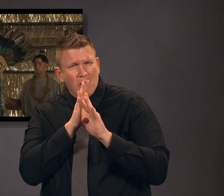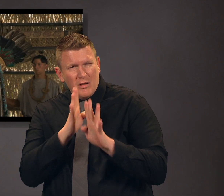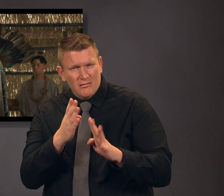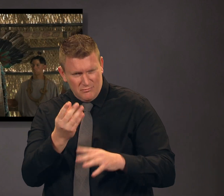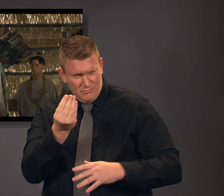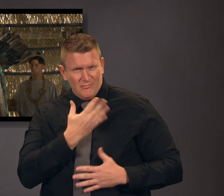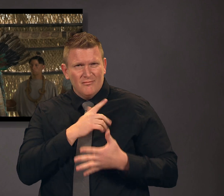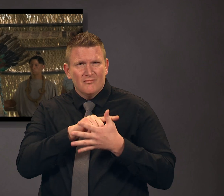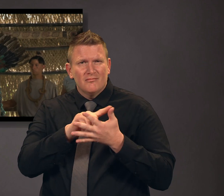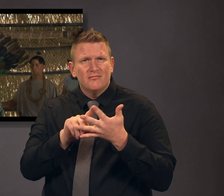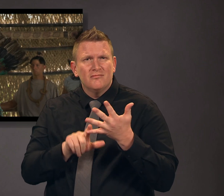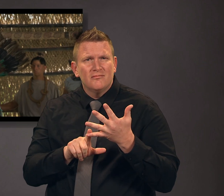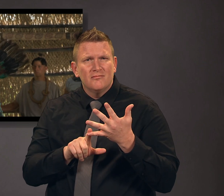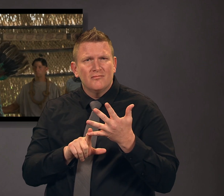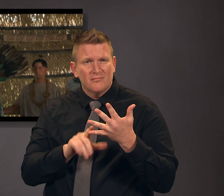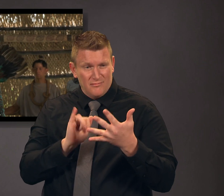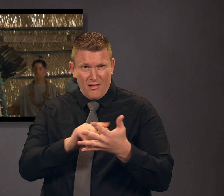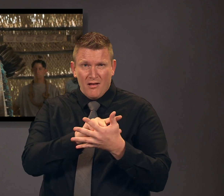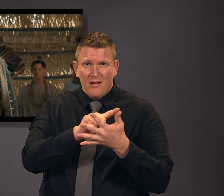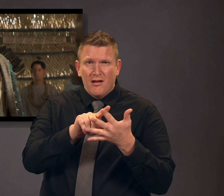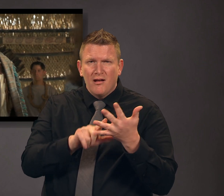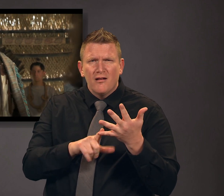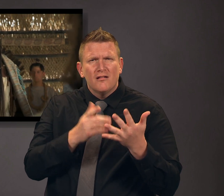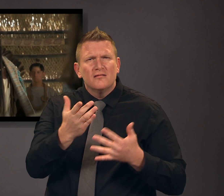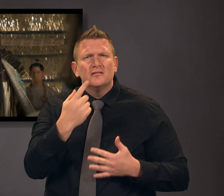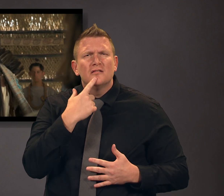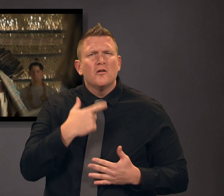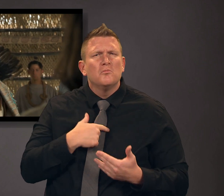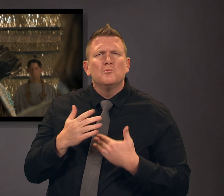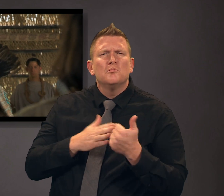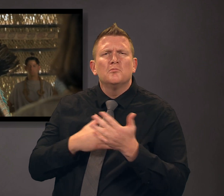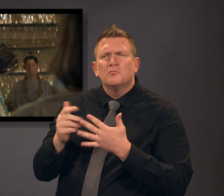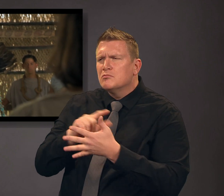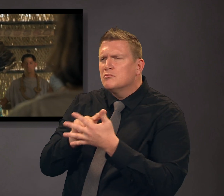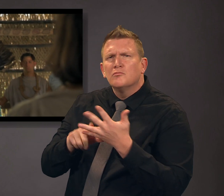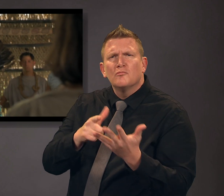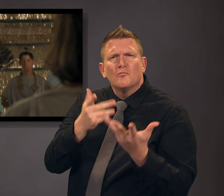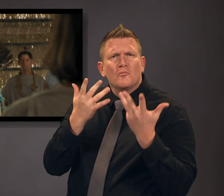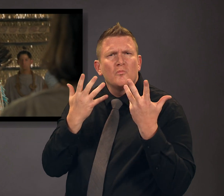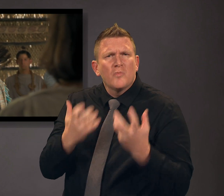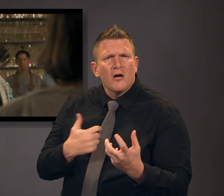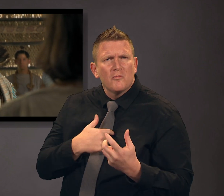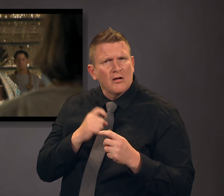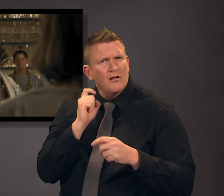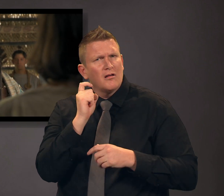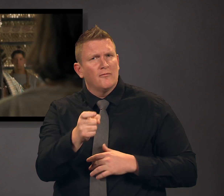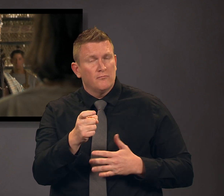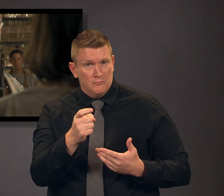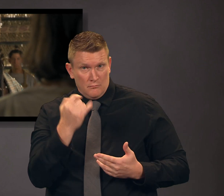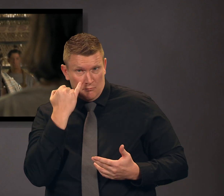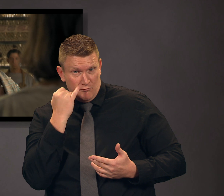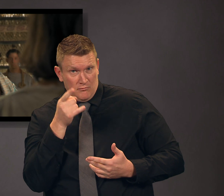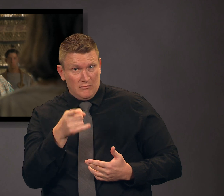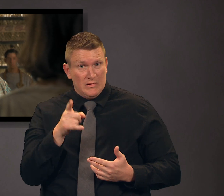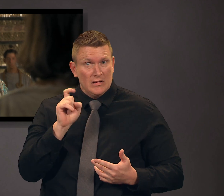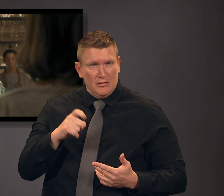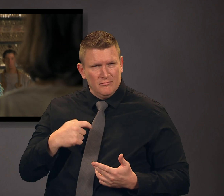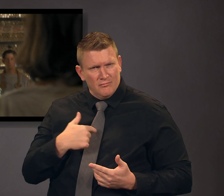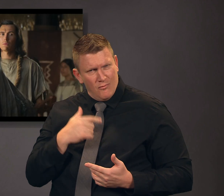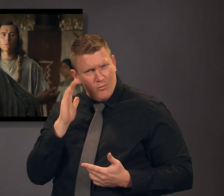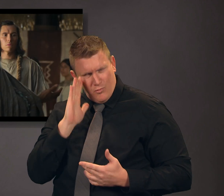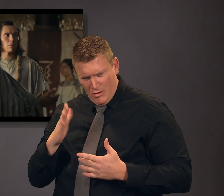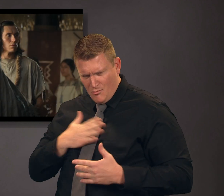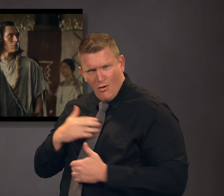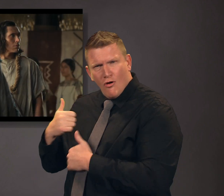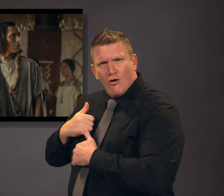If thou wilt tell me concerning these things, whatsoever thou desirest, I will give unto thee. And if it were needed,